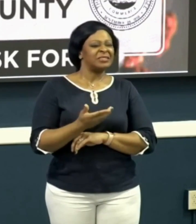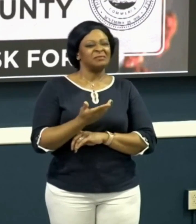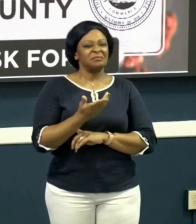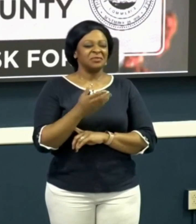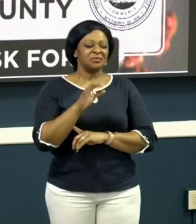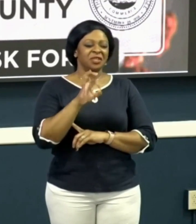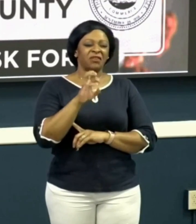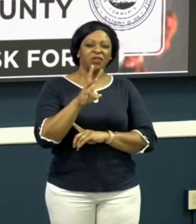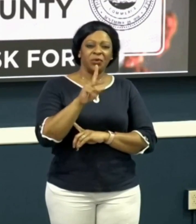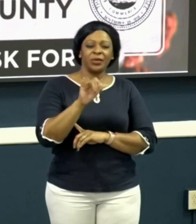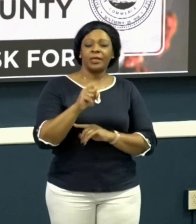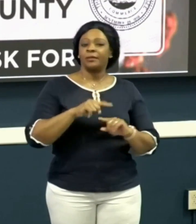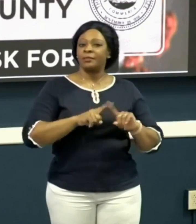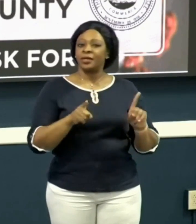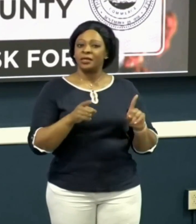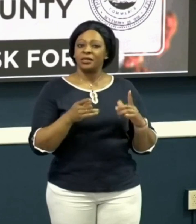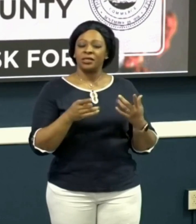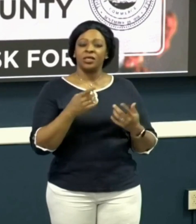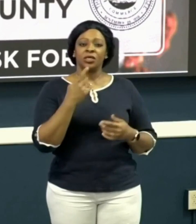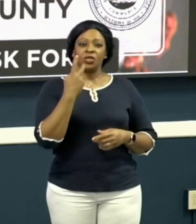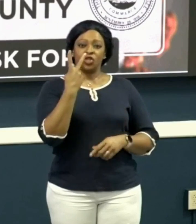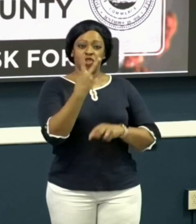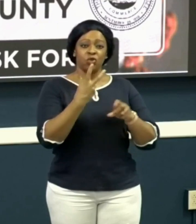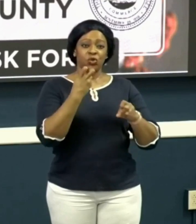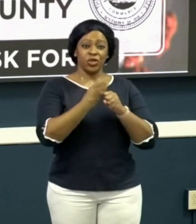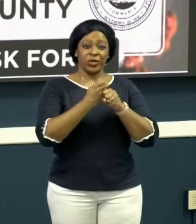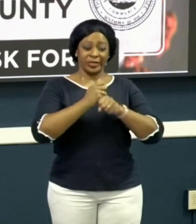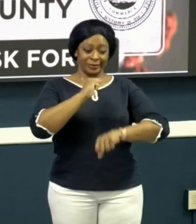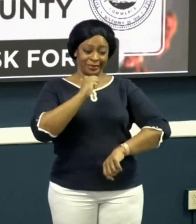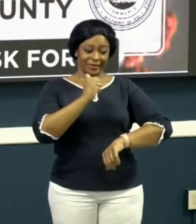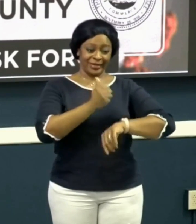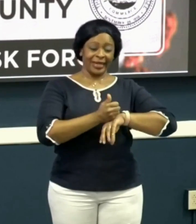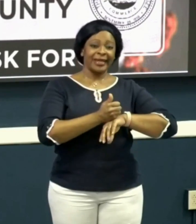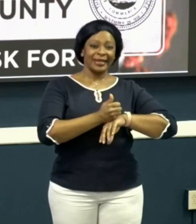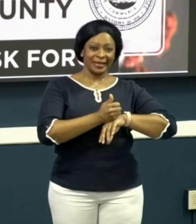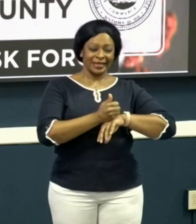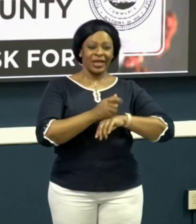days, basically the 2 year mark of when,